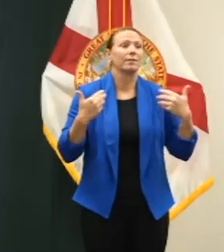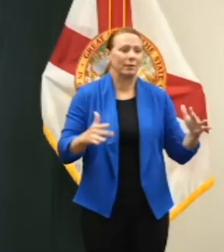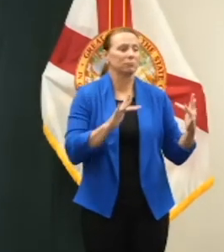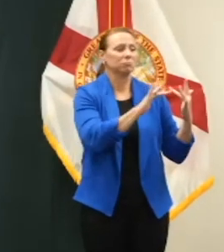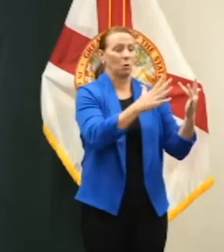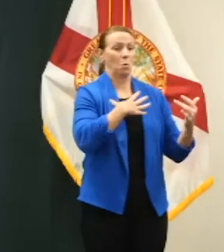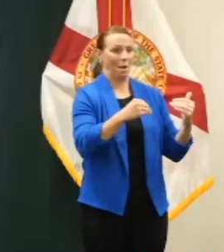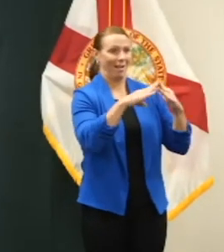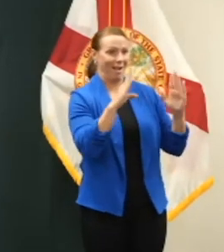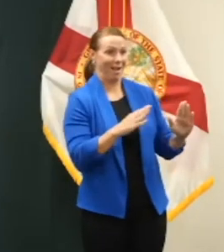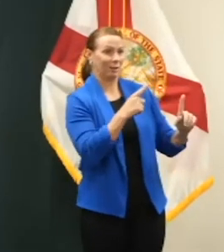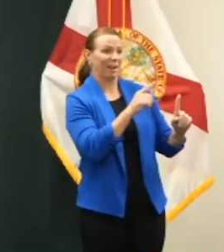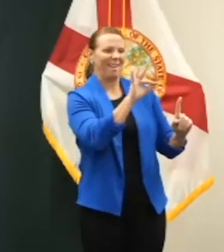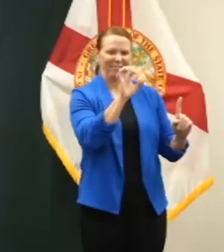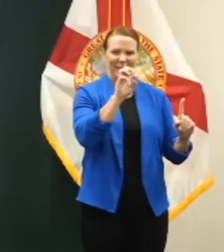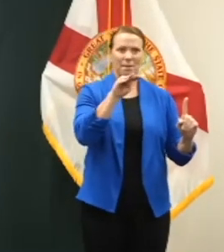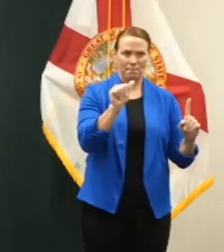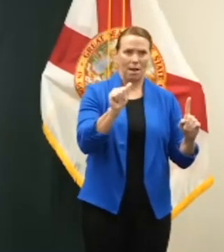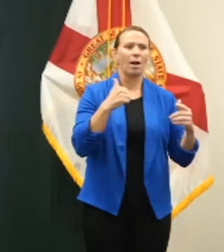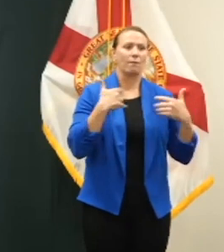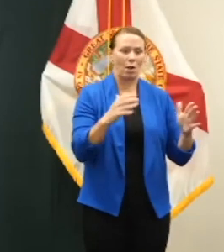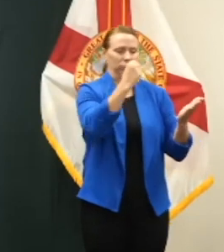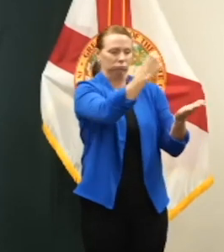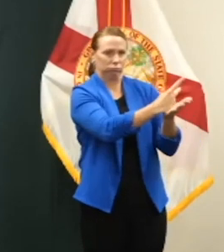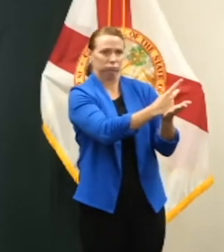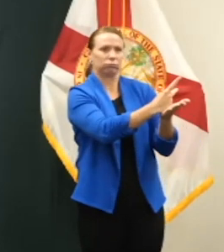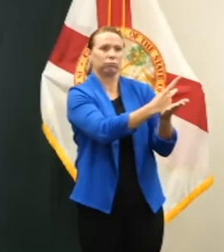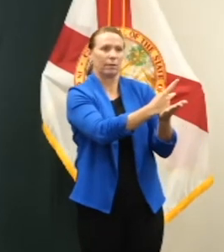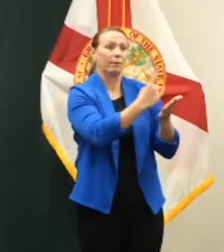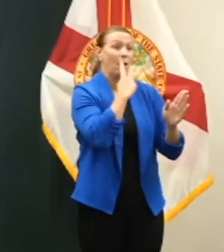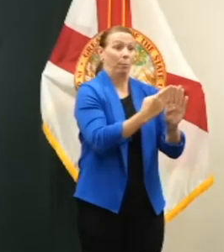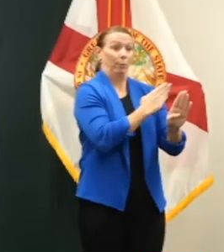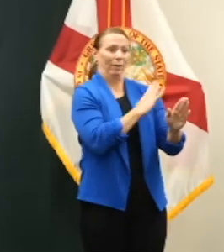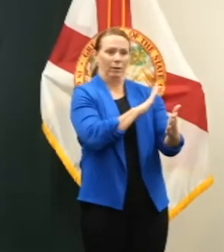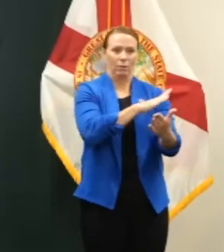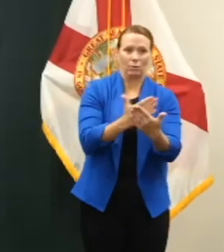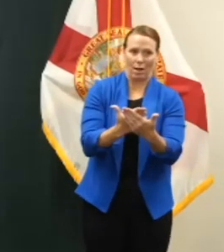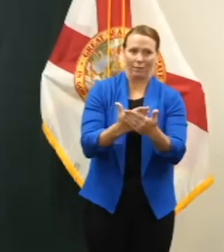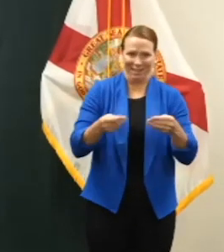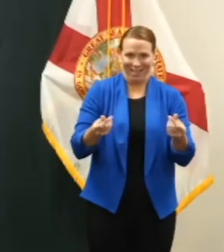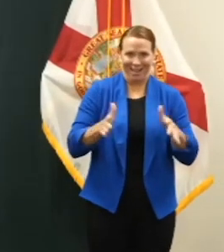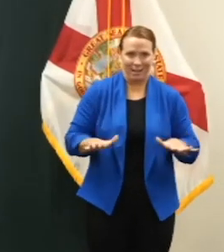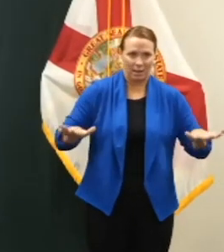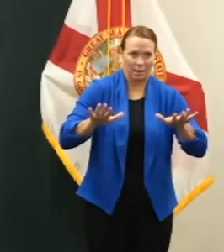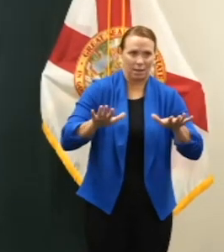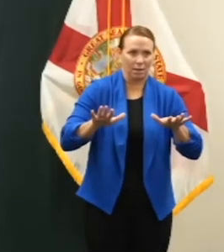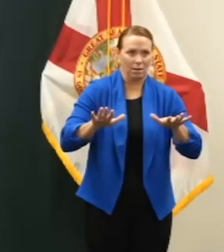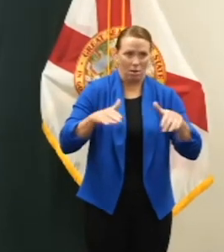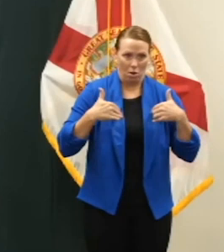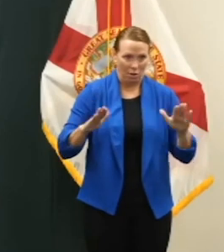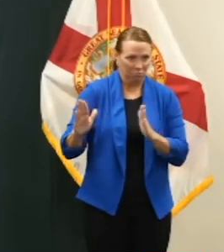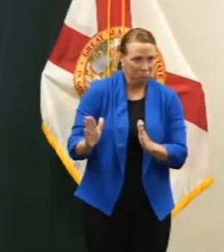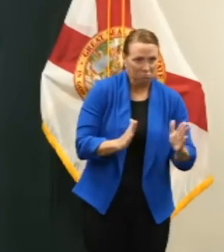FEMA. They have approved our request for a pre-landfall disaster declaration. I was just in Pinellas County meeting with